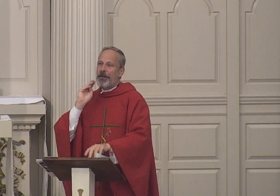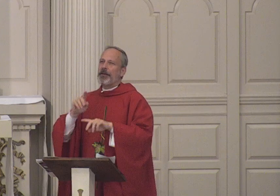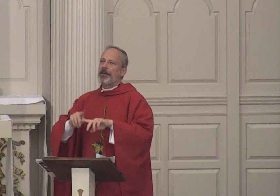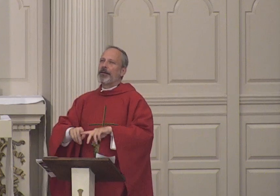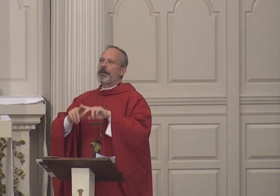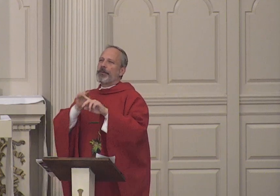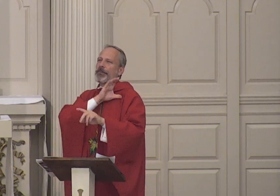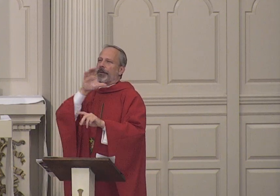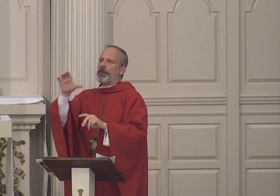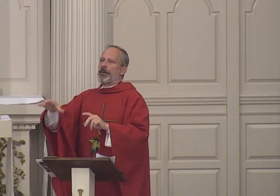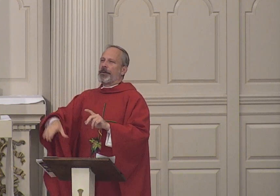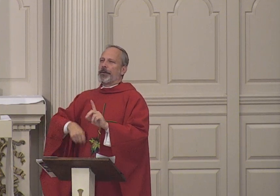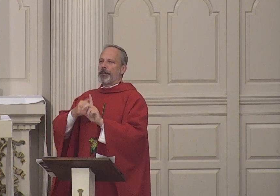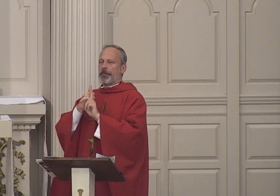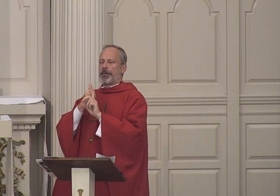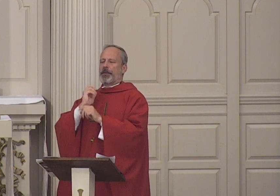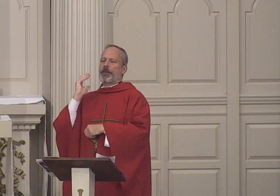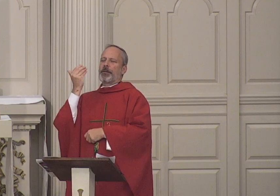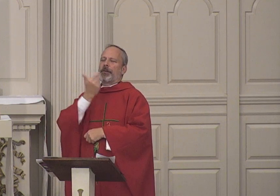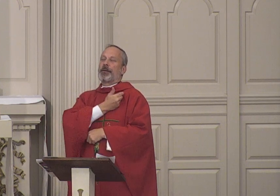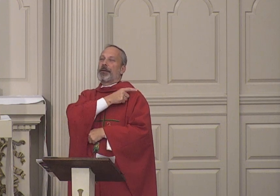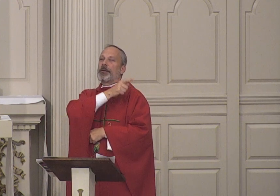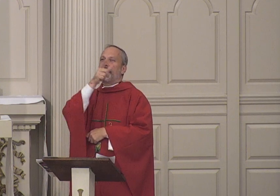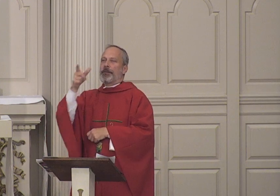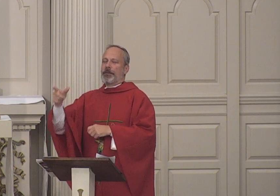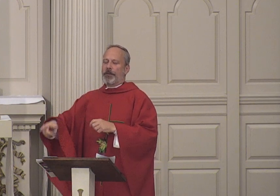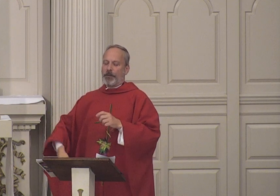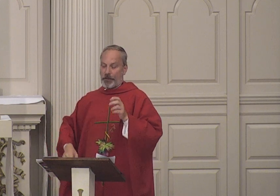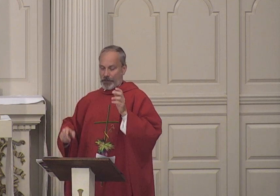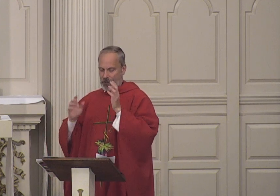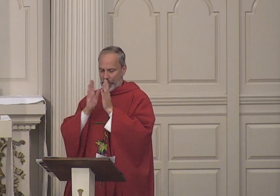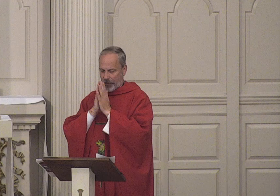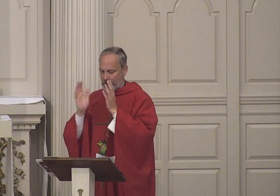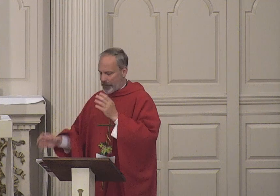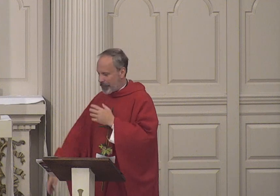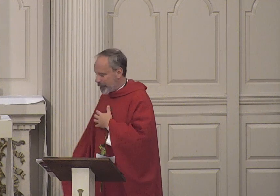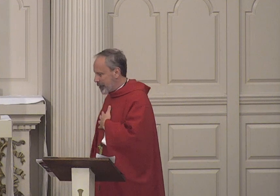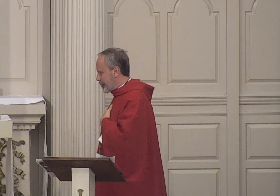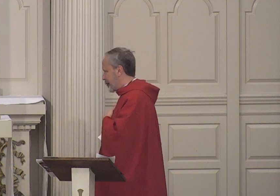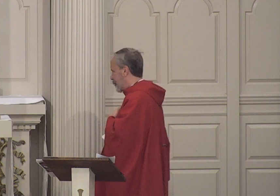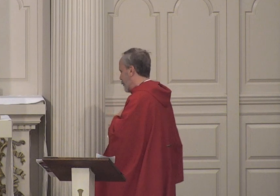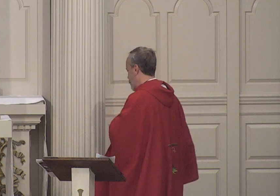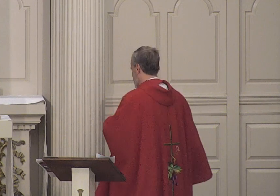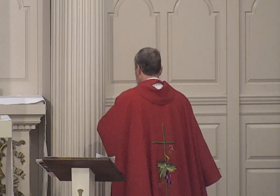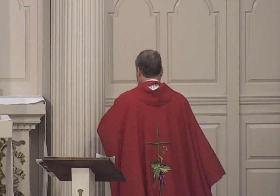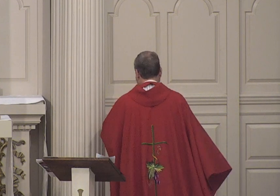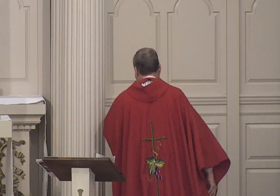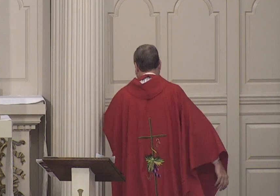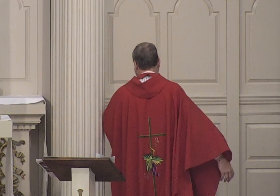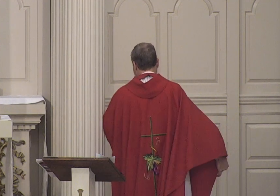Mary, through Christ our Lord. Amen.